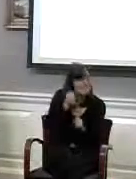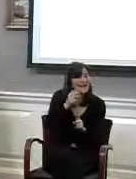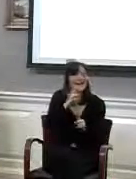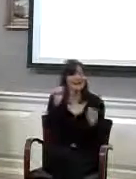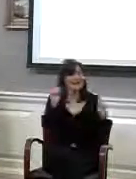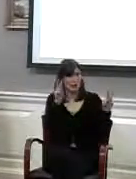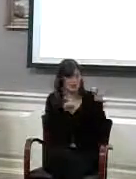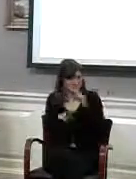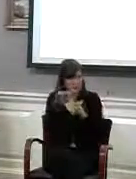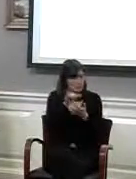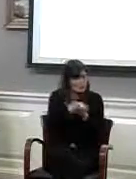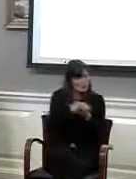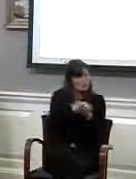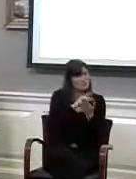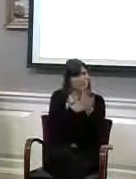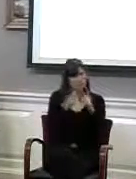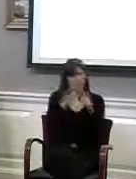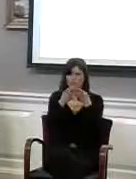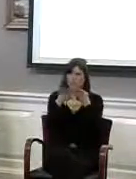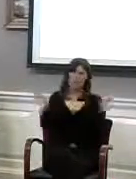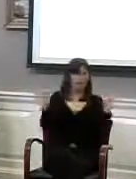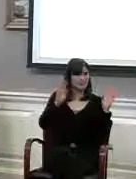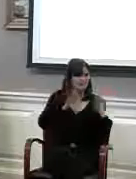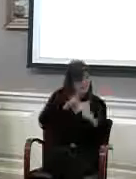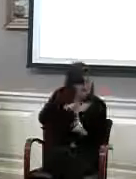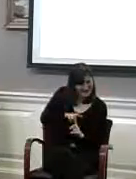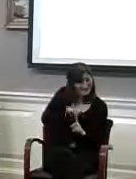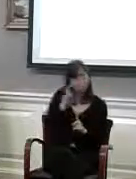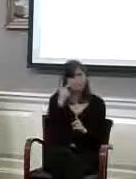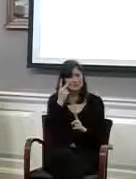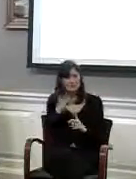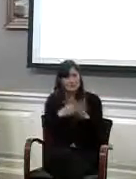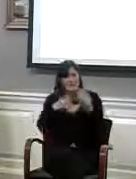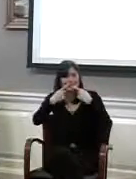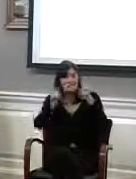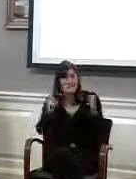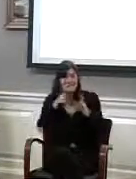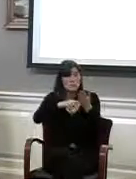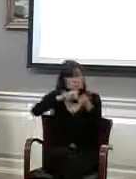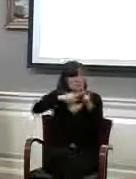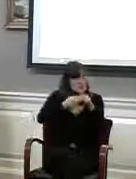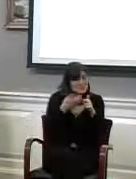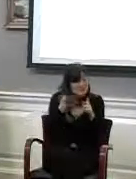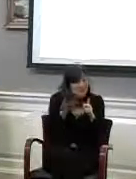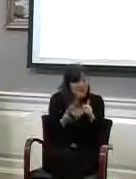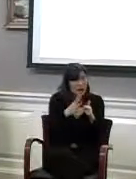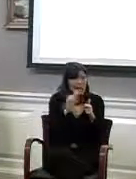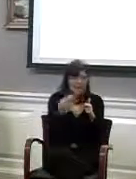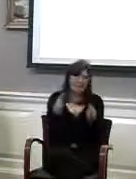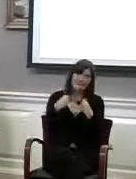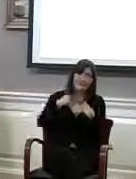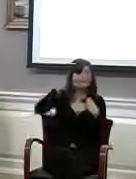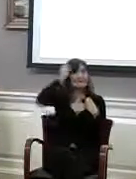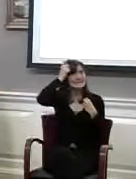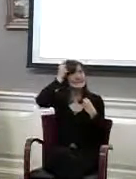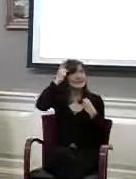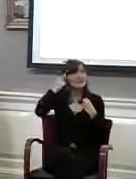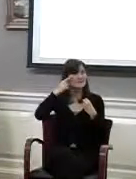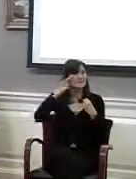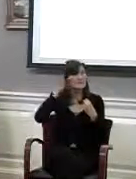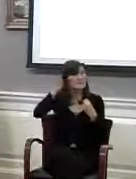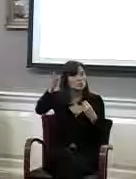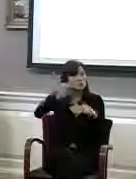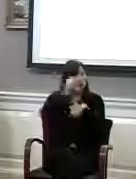broad perspective, to identify successes and problem areas, and to provide insight for future implementation. I'm